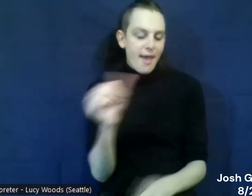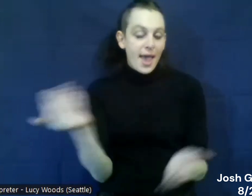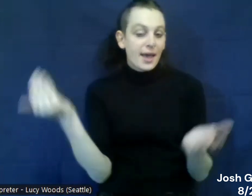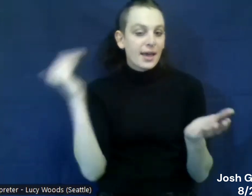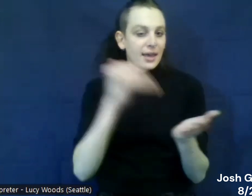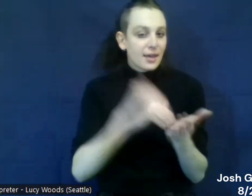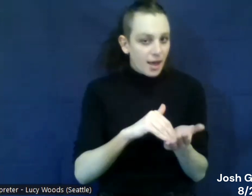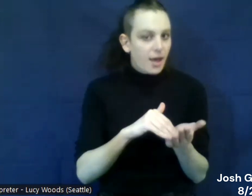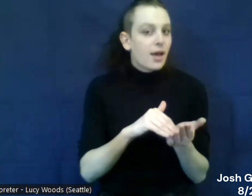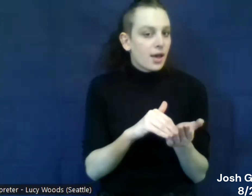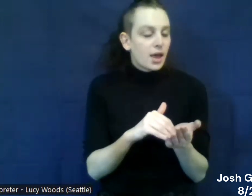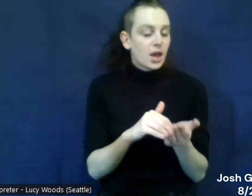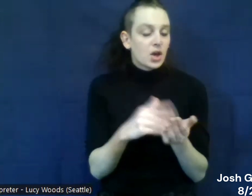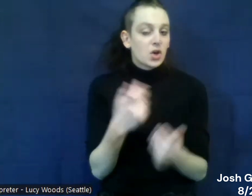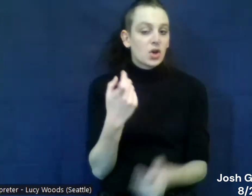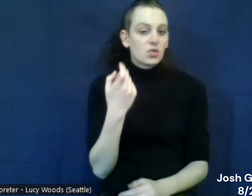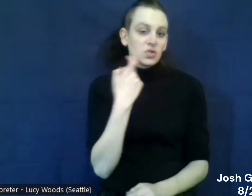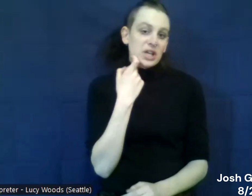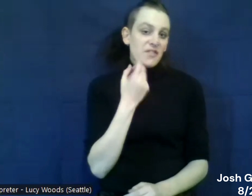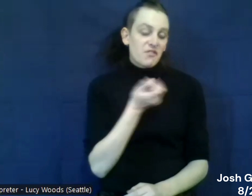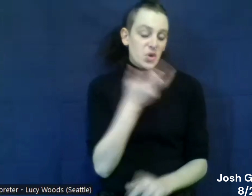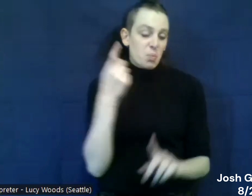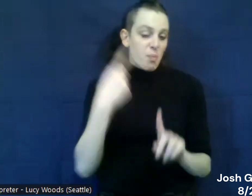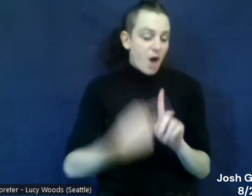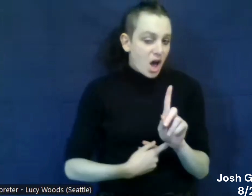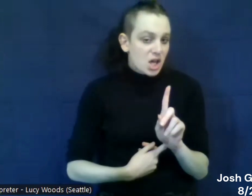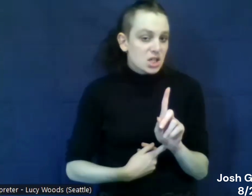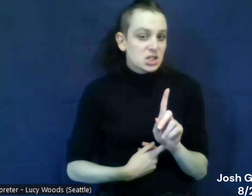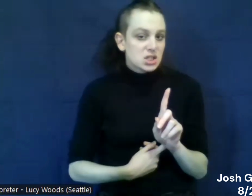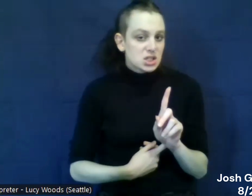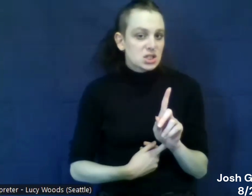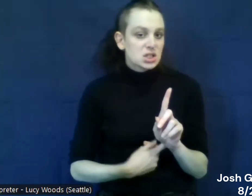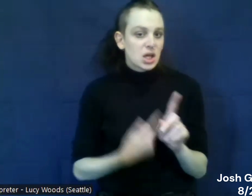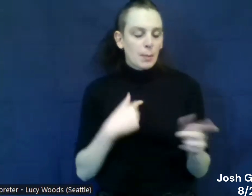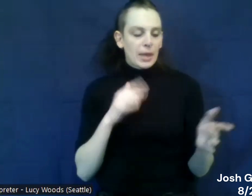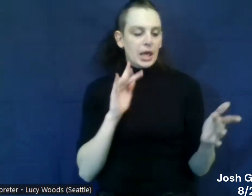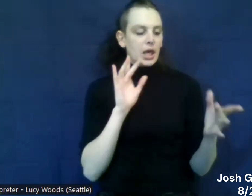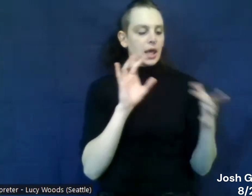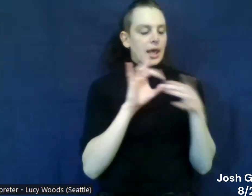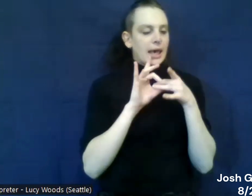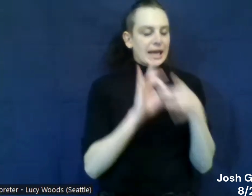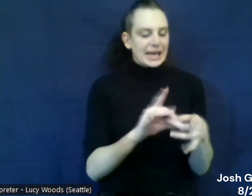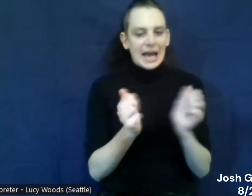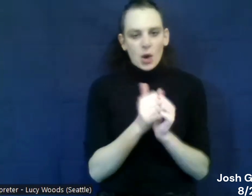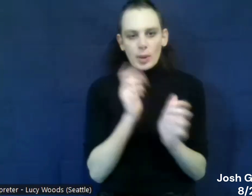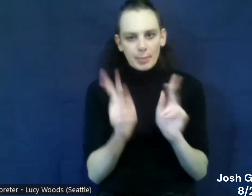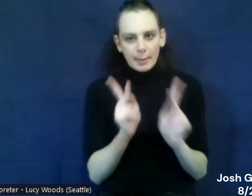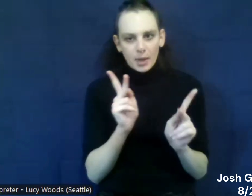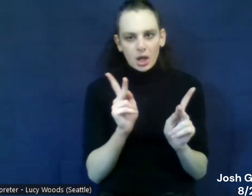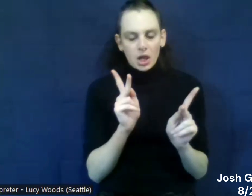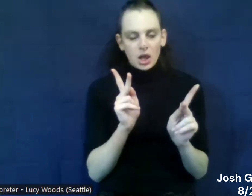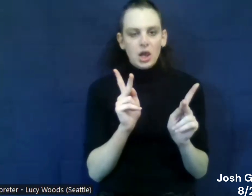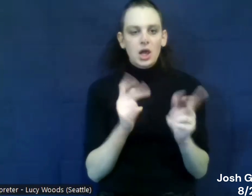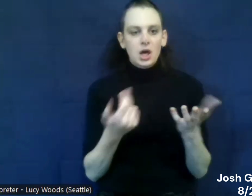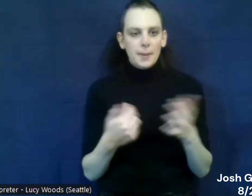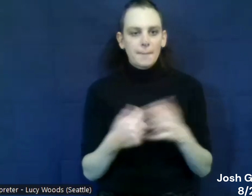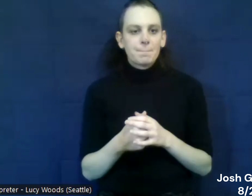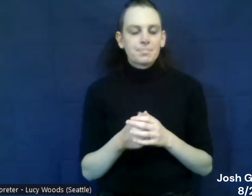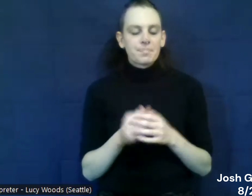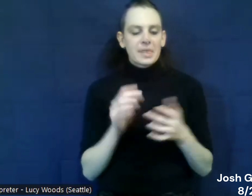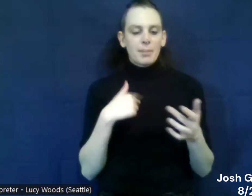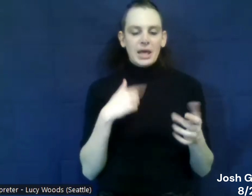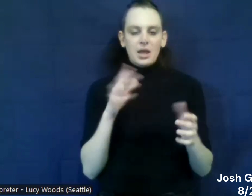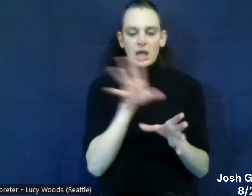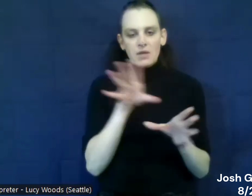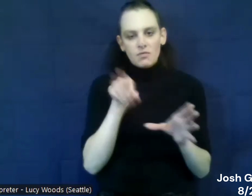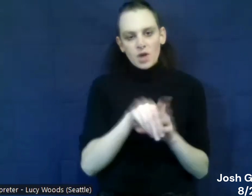in the last few months, I connected with people. I got connected with HACYPAA and